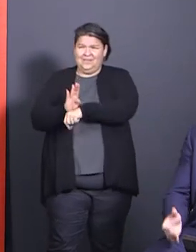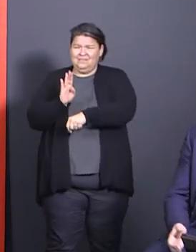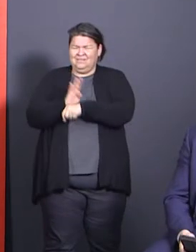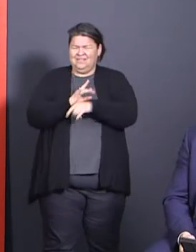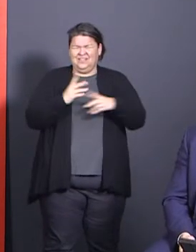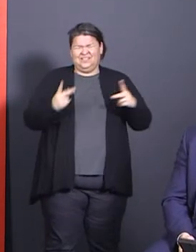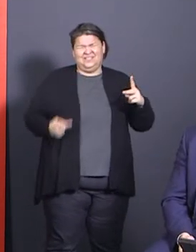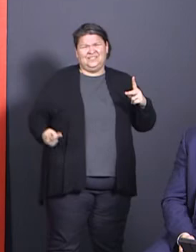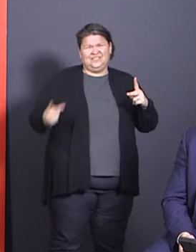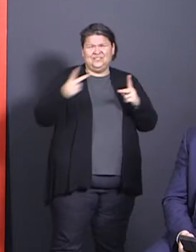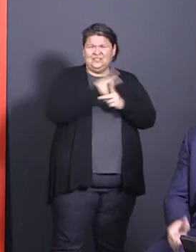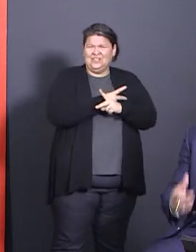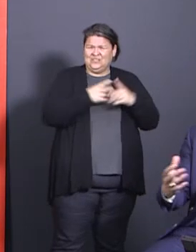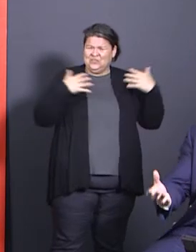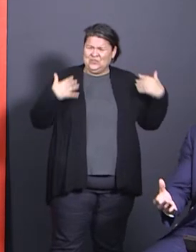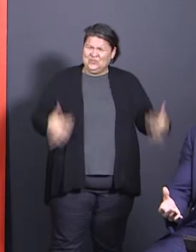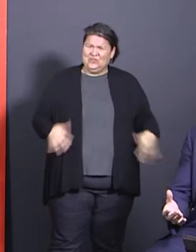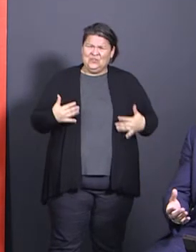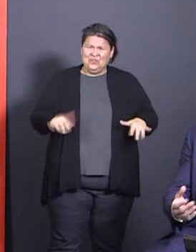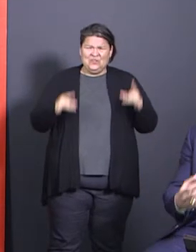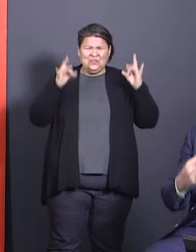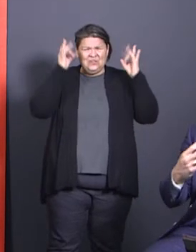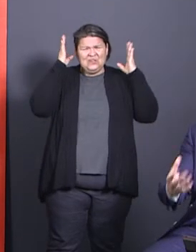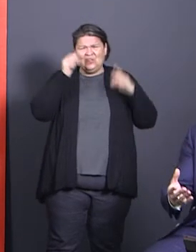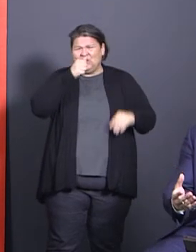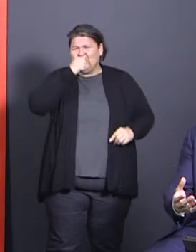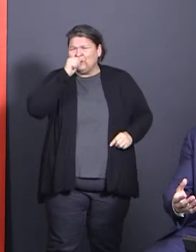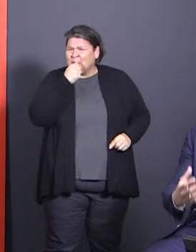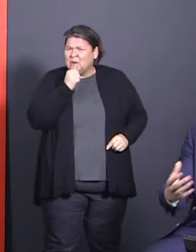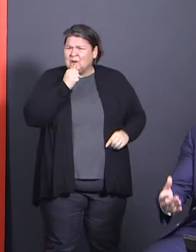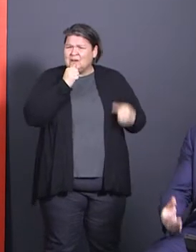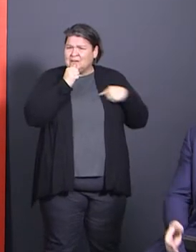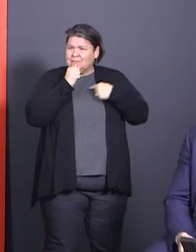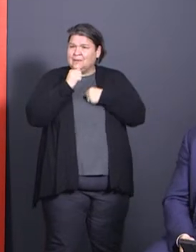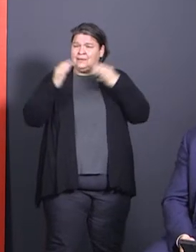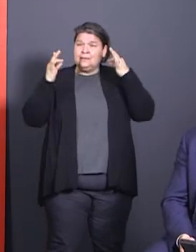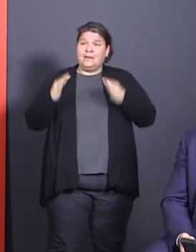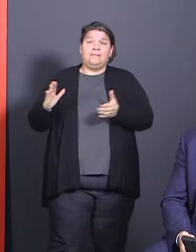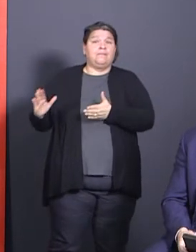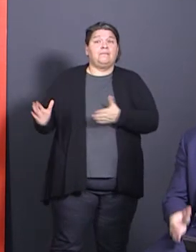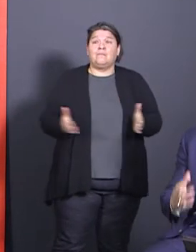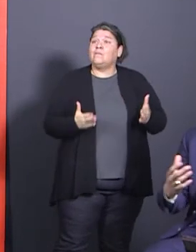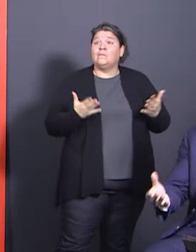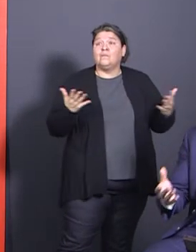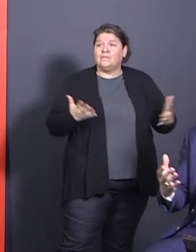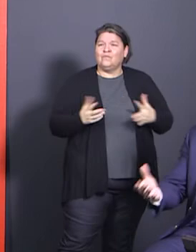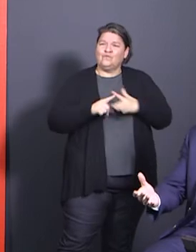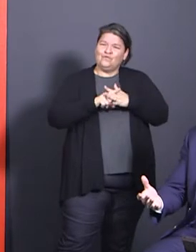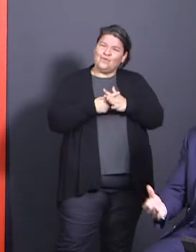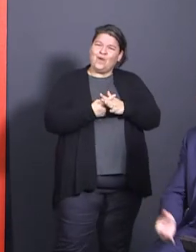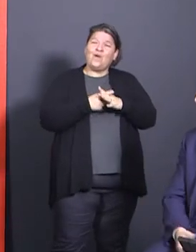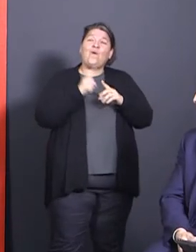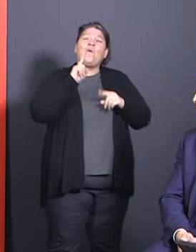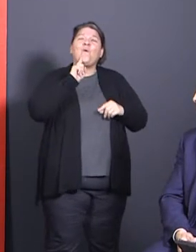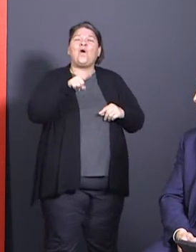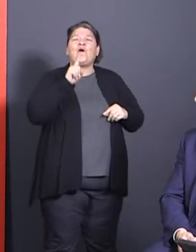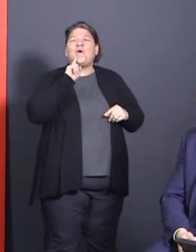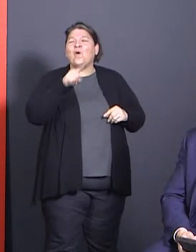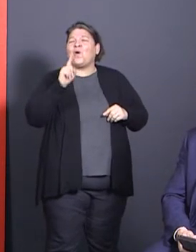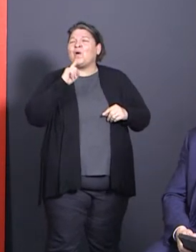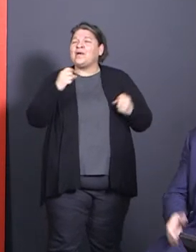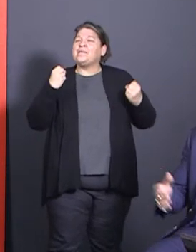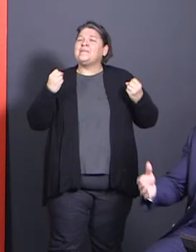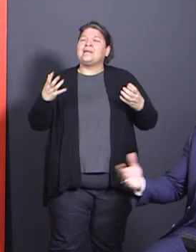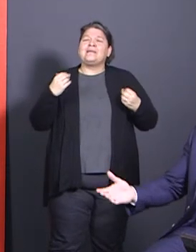particularly at risk. And so we decided that we were going to start a program where we order hundreds of meals every